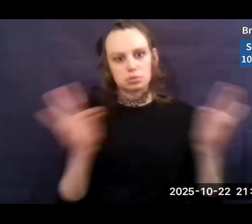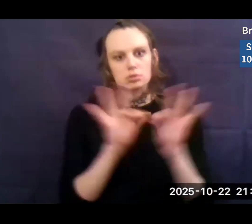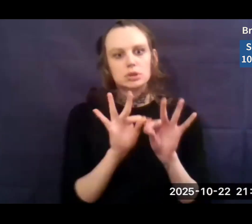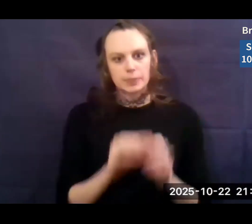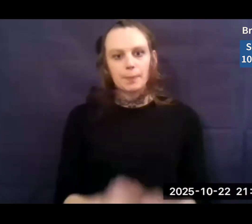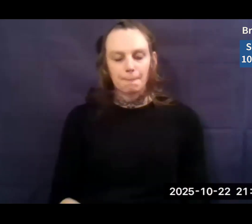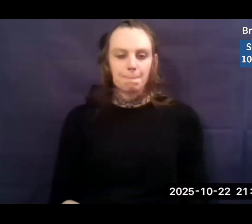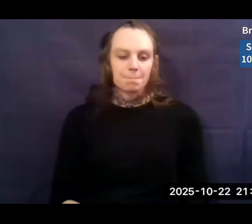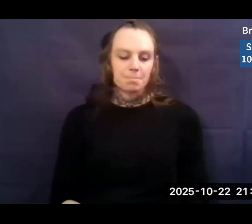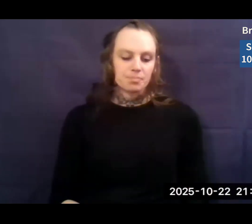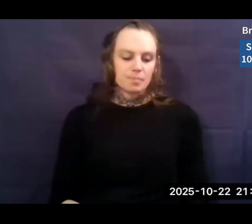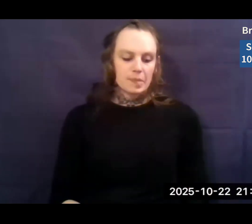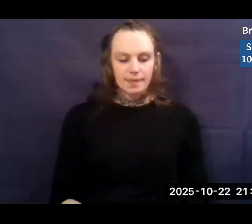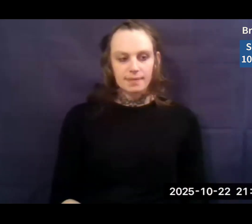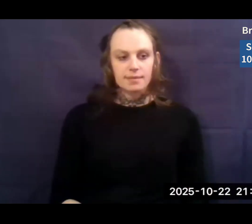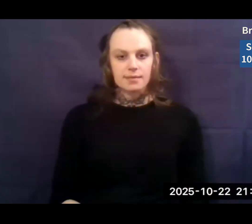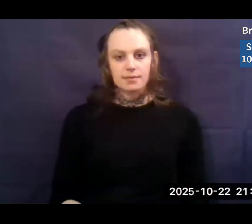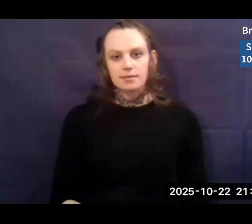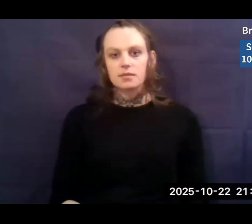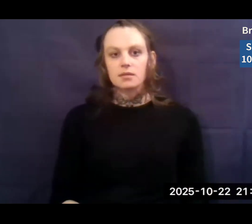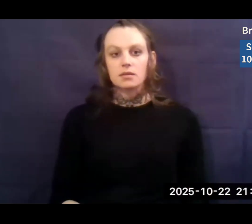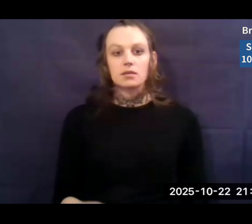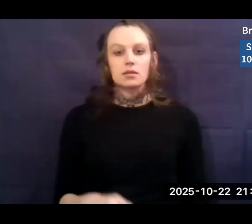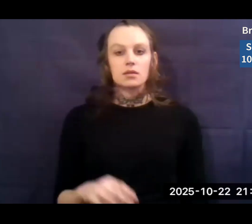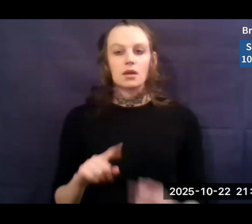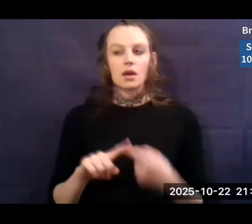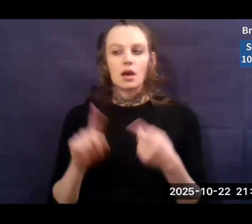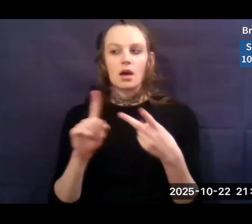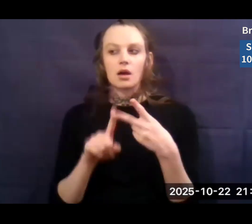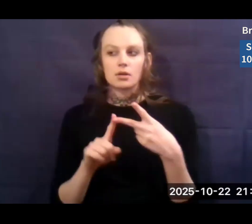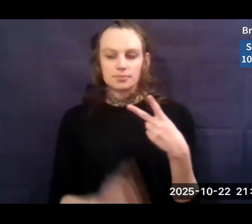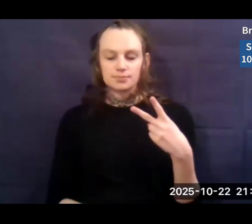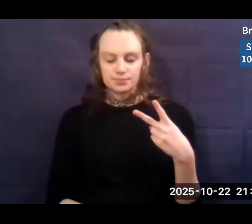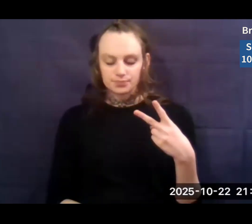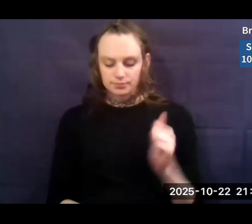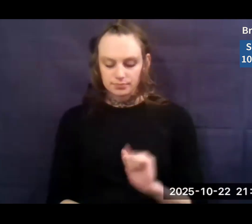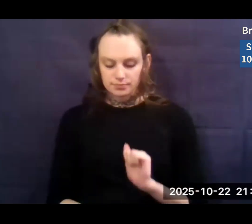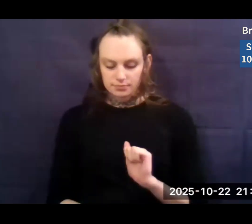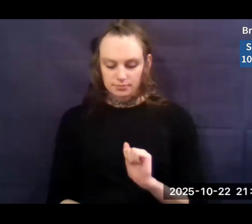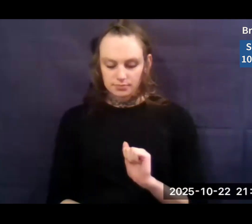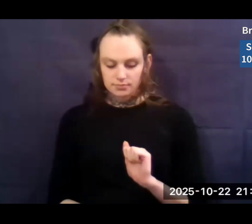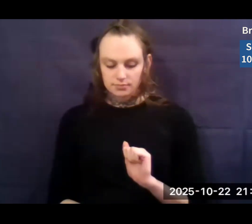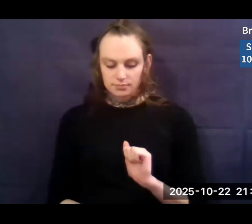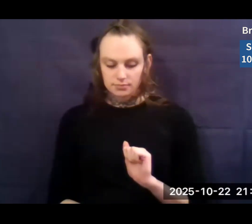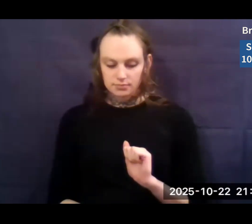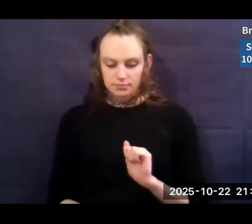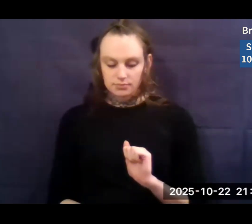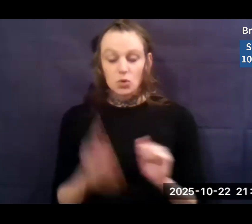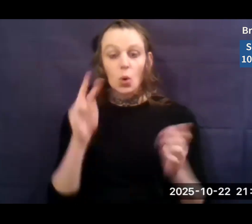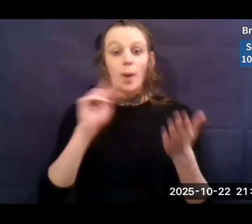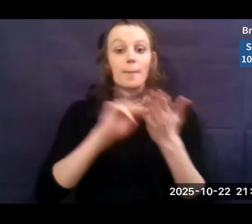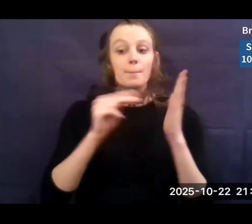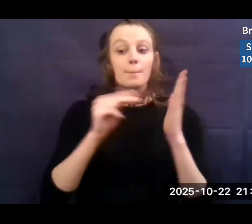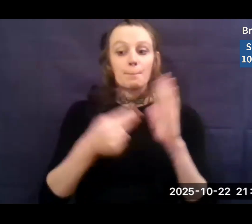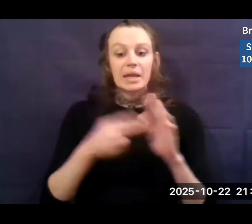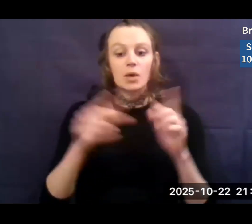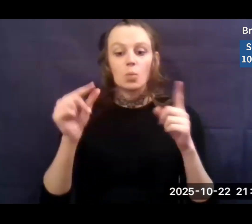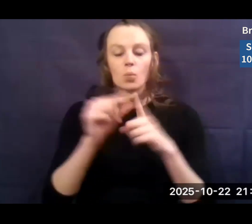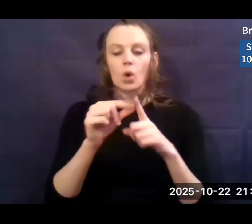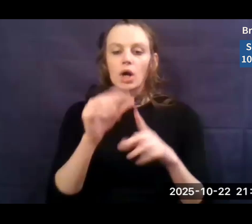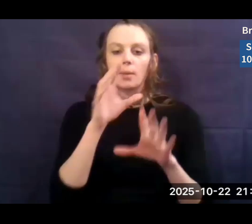Um, the other part of that, so definitions of the word